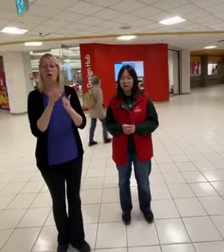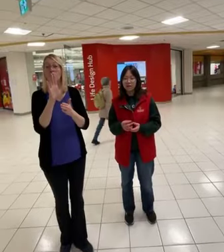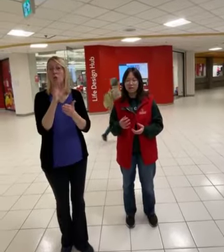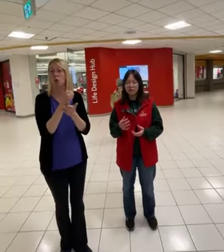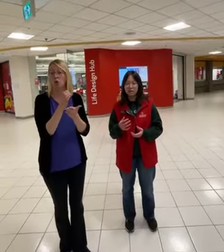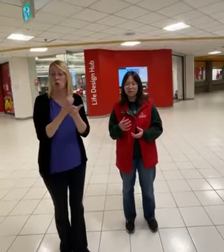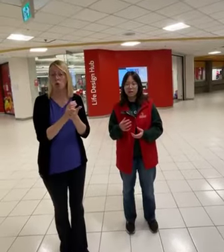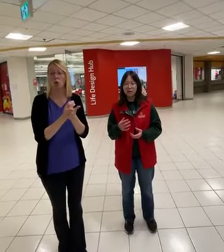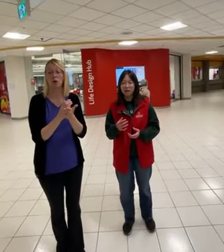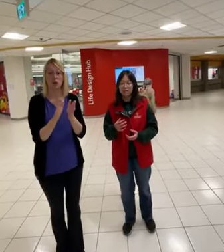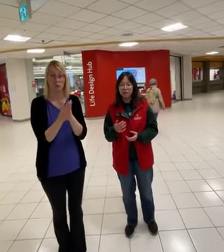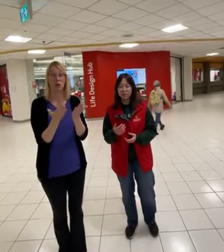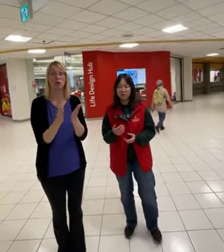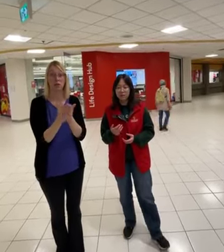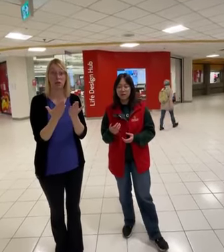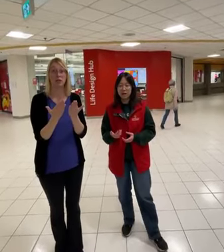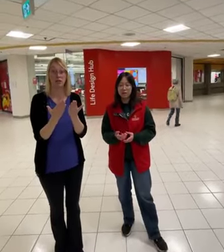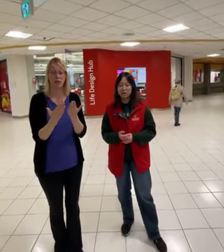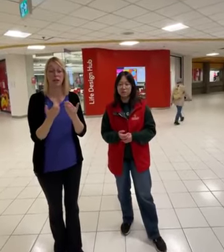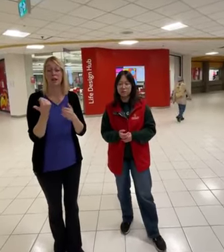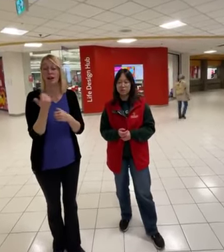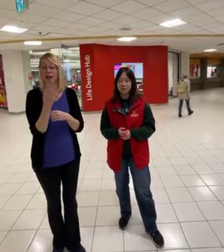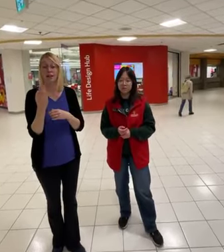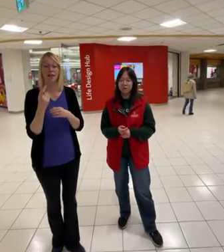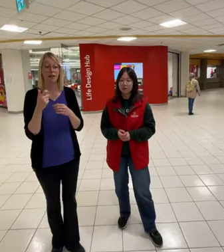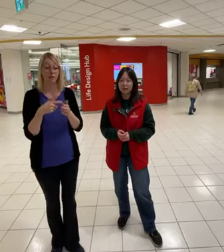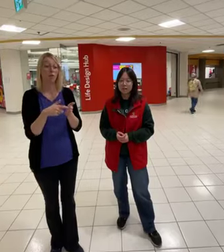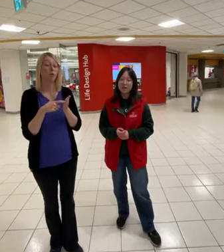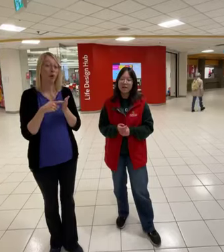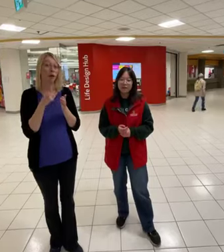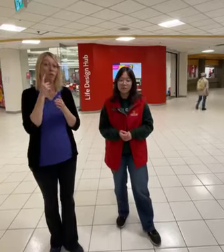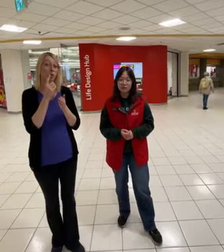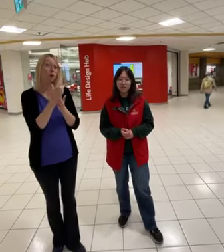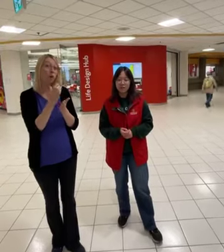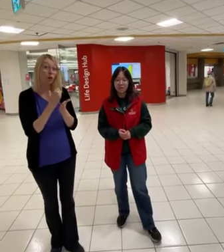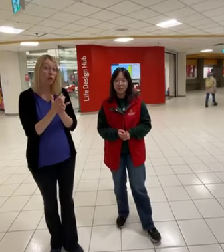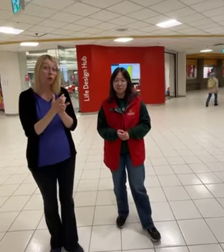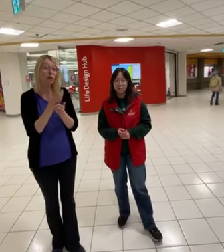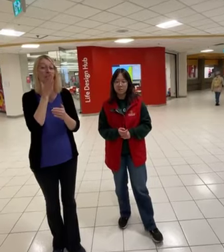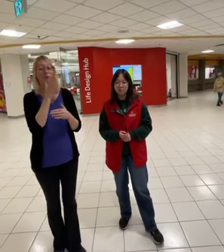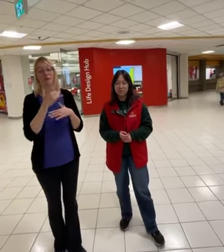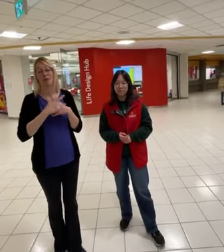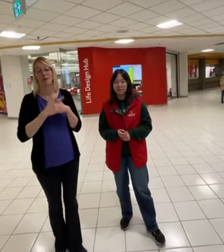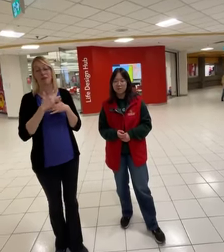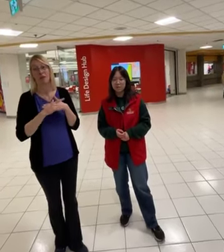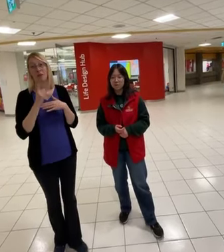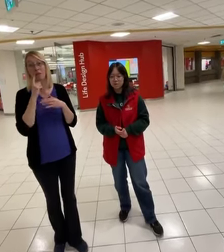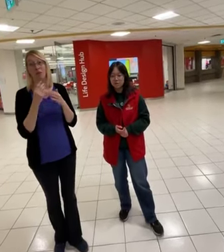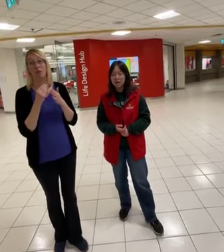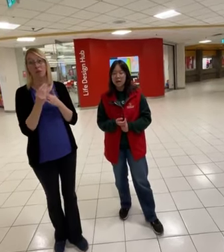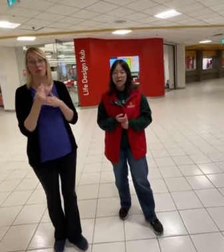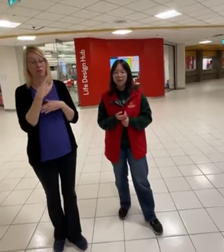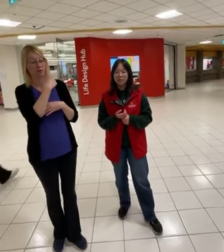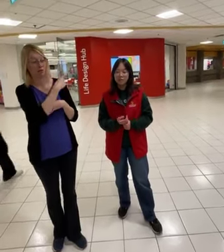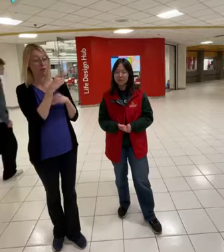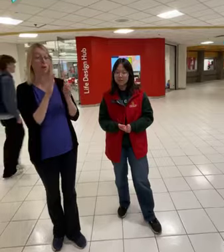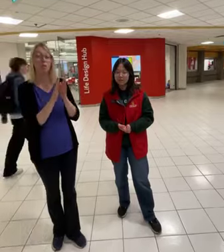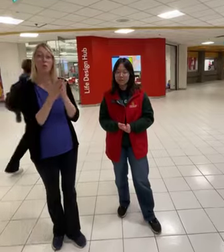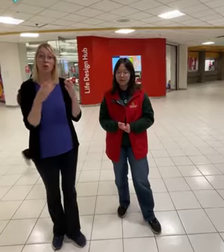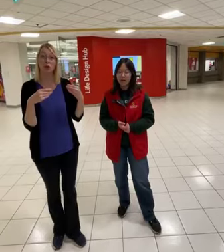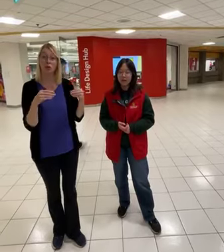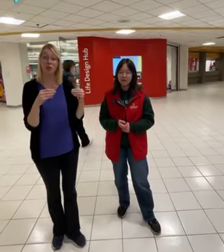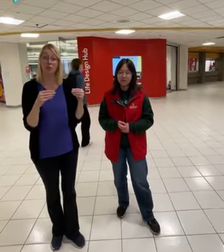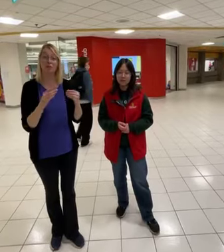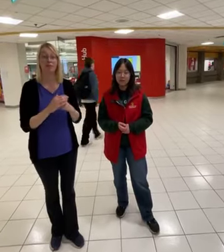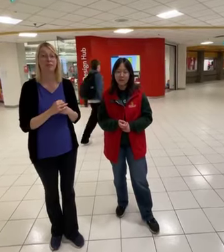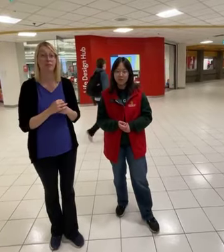you're interested, anything that might be assigned as a course textbook for a class is going to be available to be purchased in the bookstore. And what's really